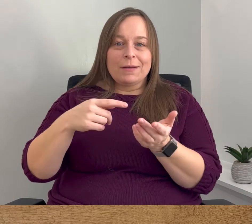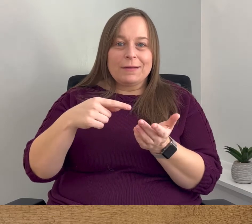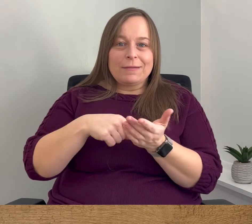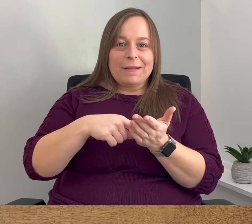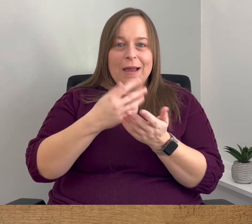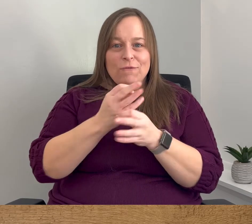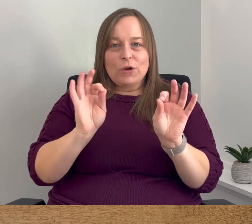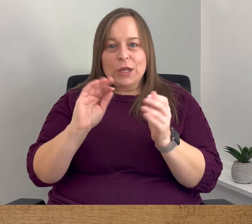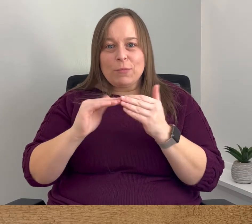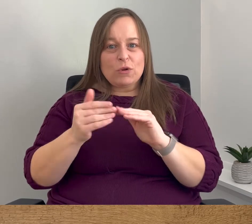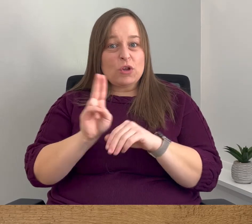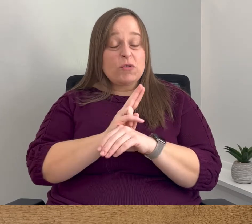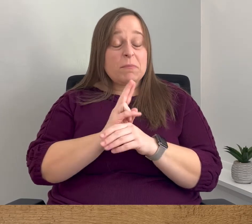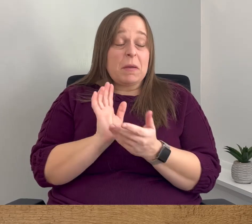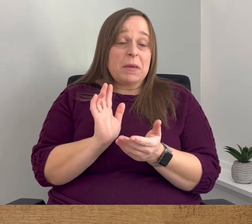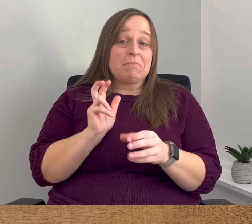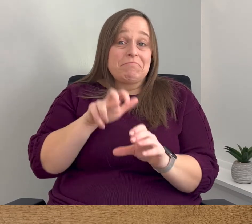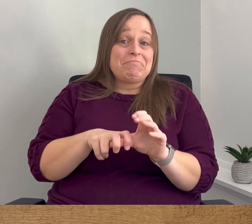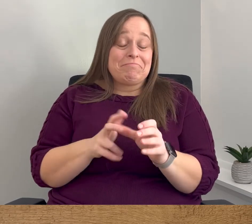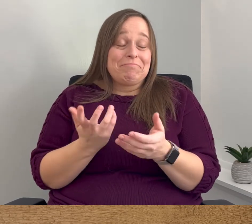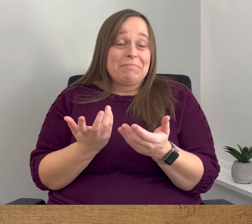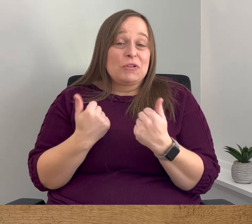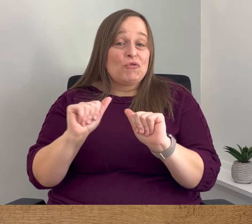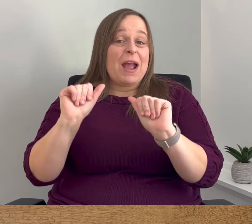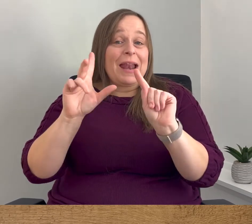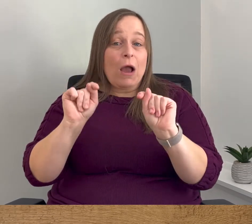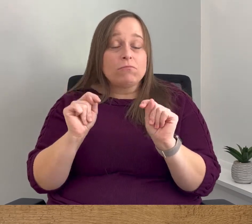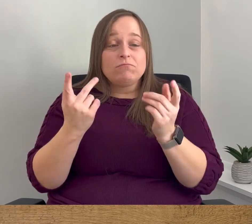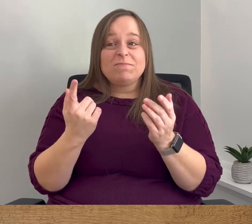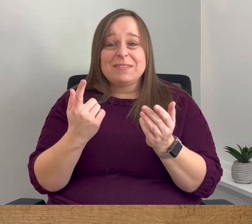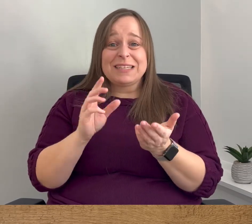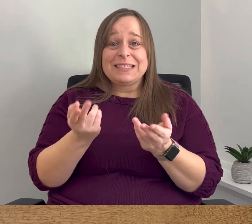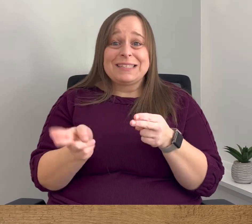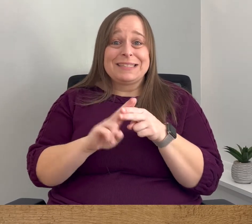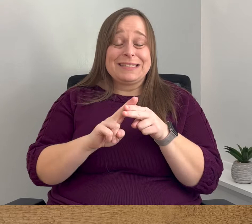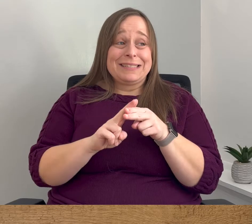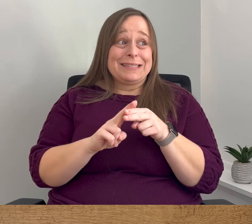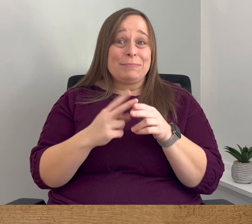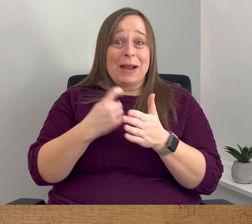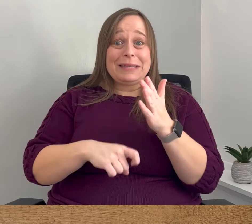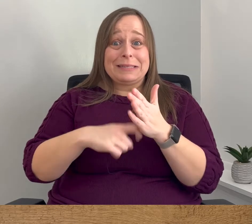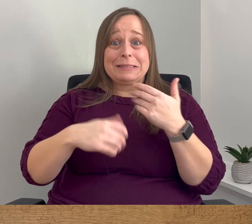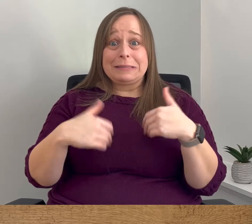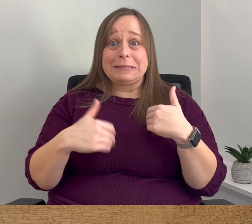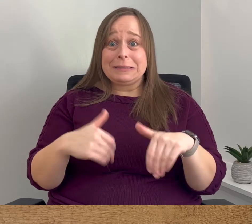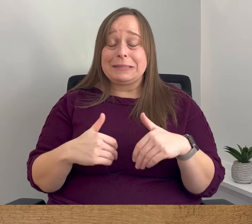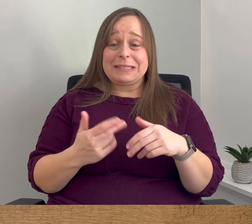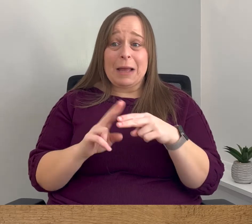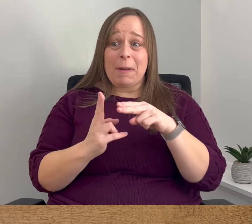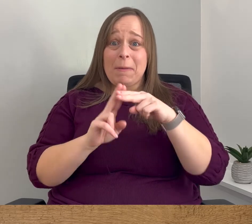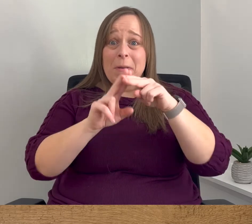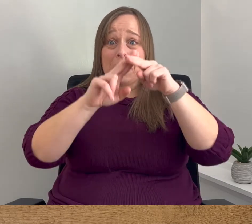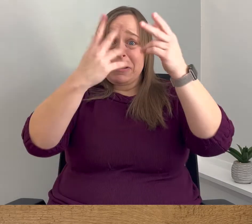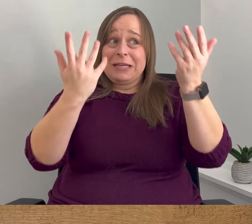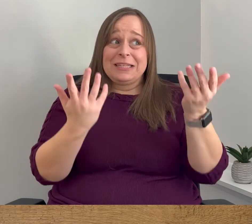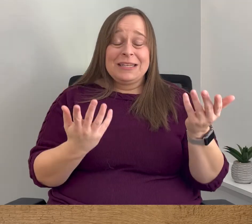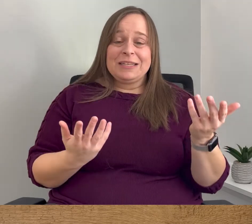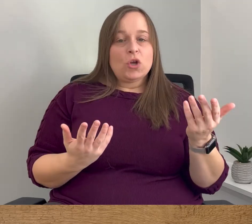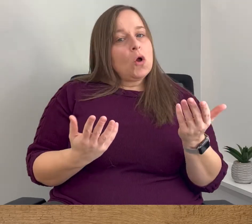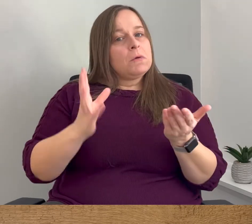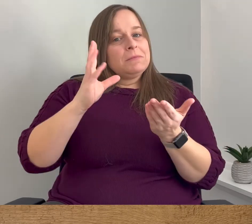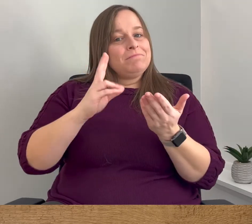the debt-free community use it, and I think I might jump on that bandwagon because inflation is real and prices are